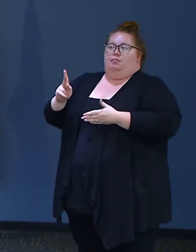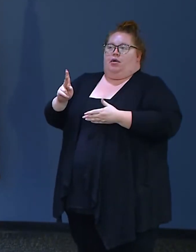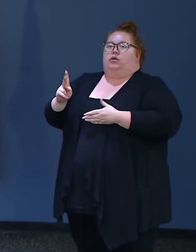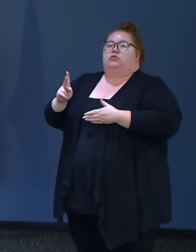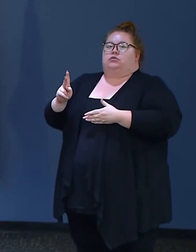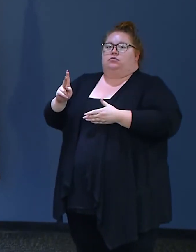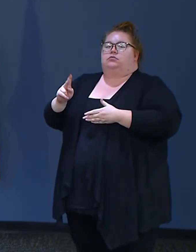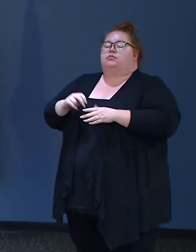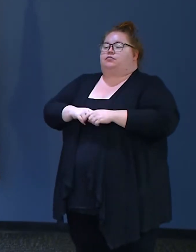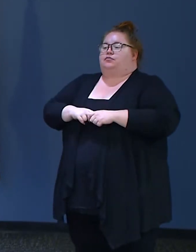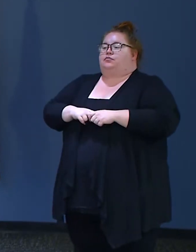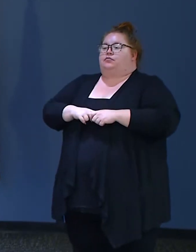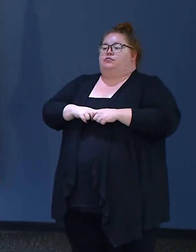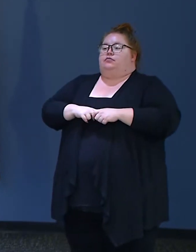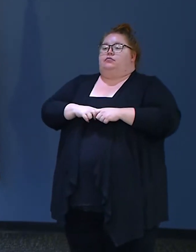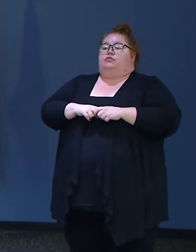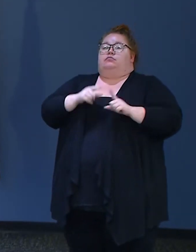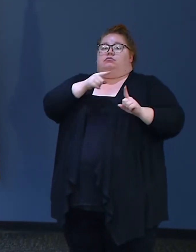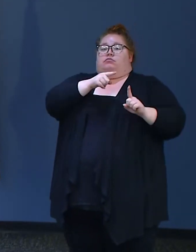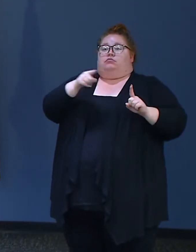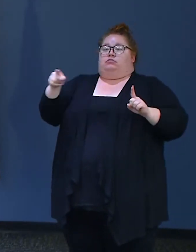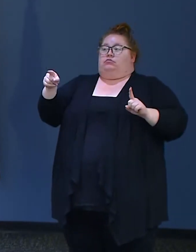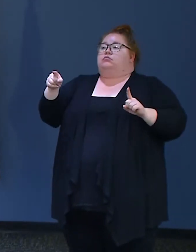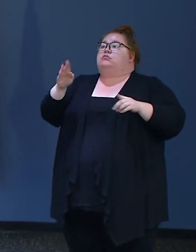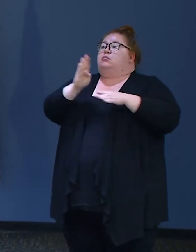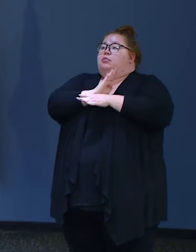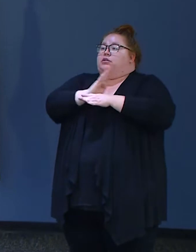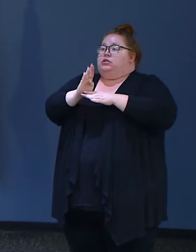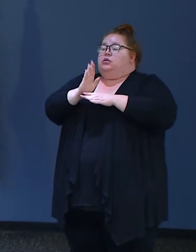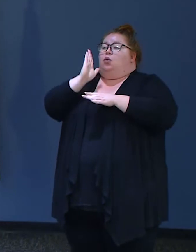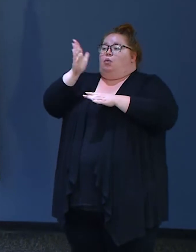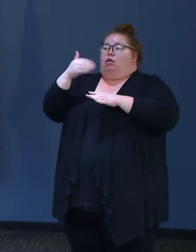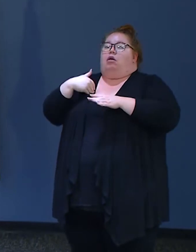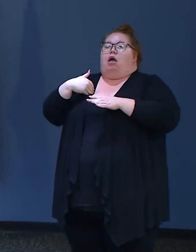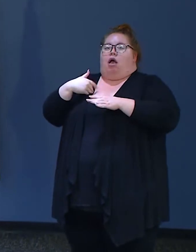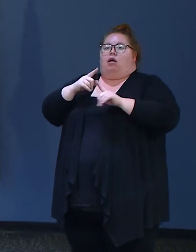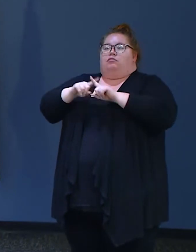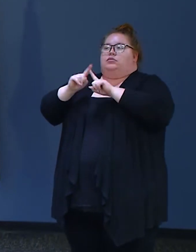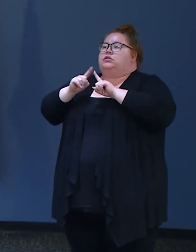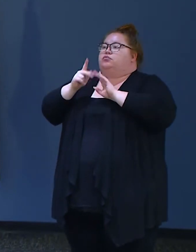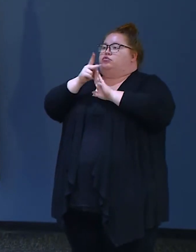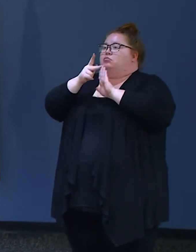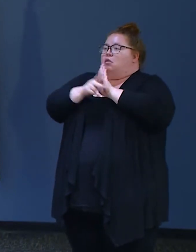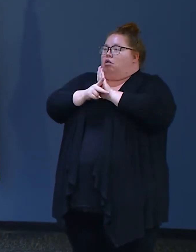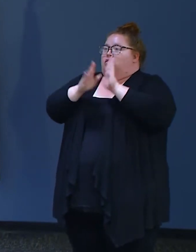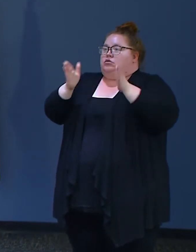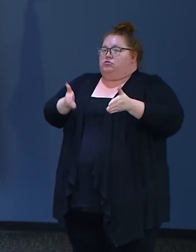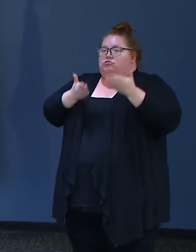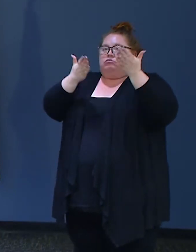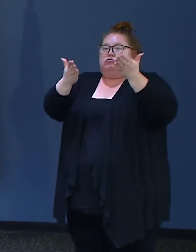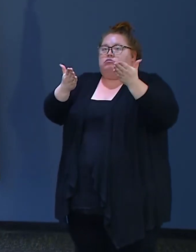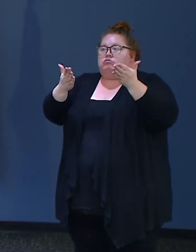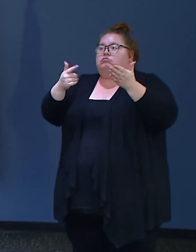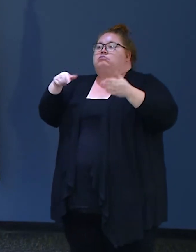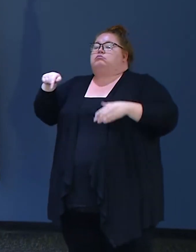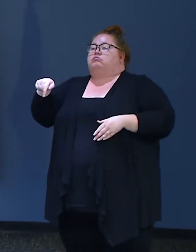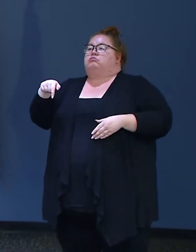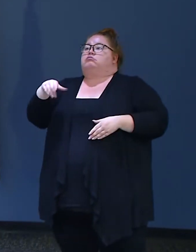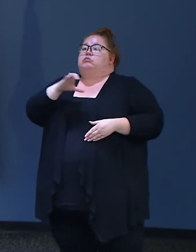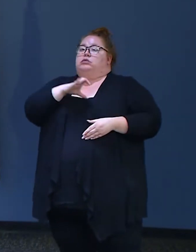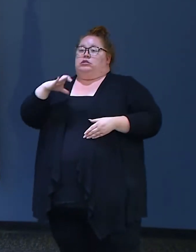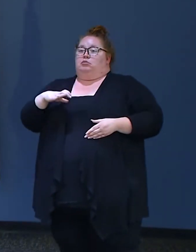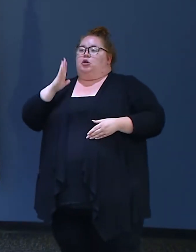will have the opportunity to provide specific policy recommendations for the board to consider in relation to